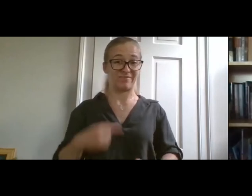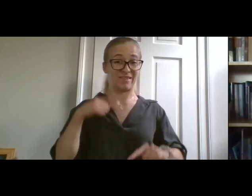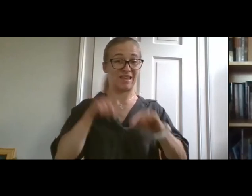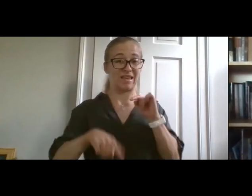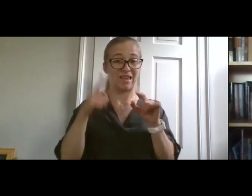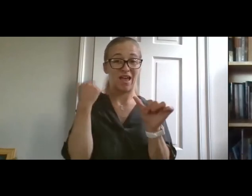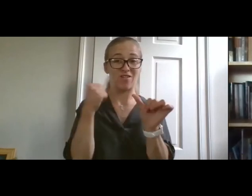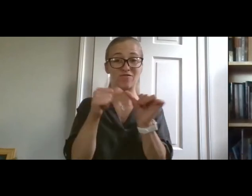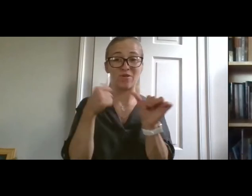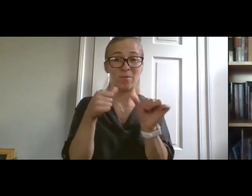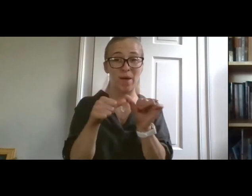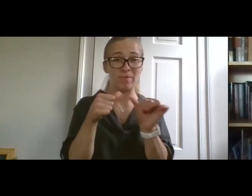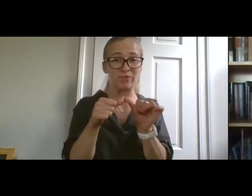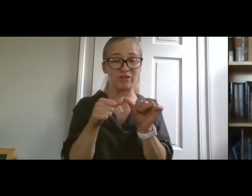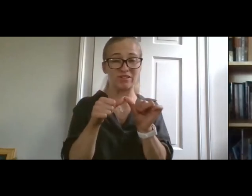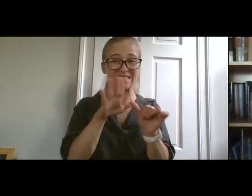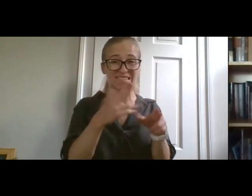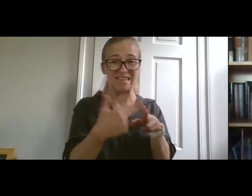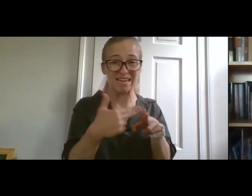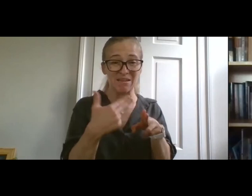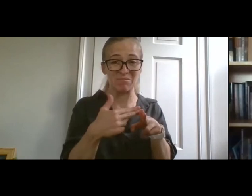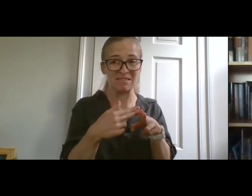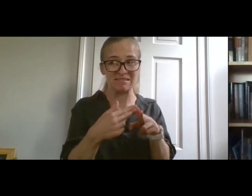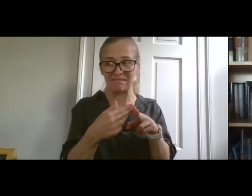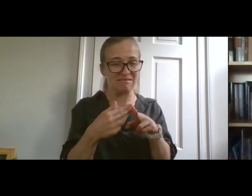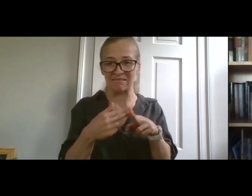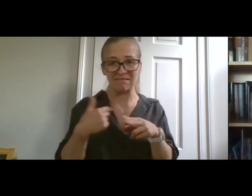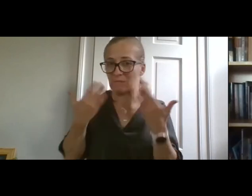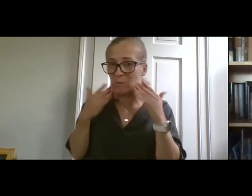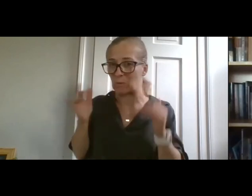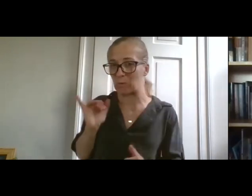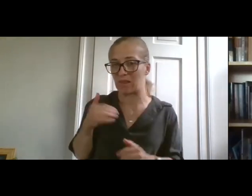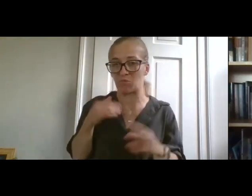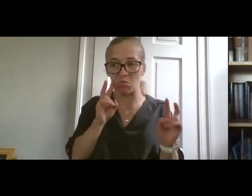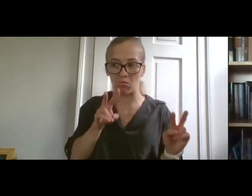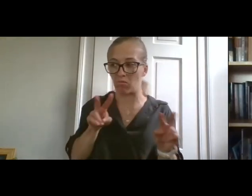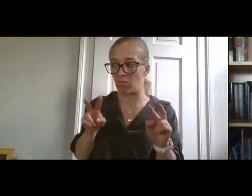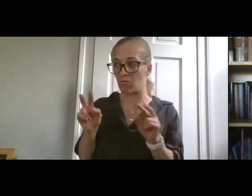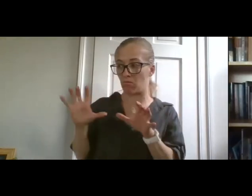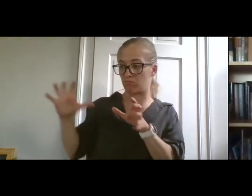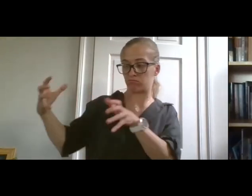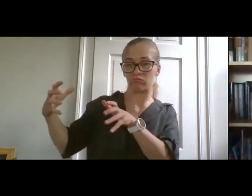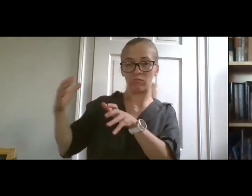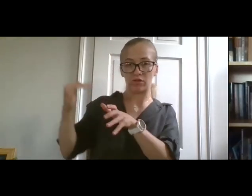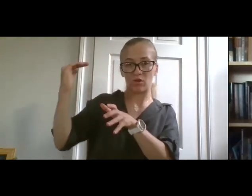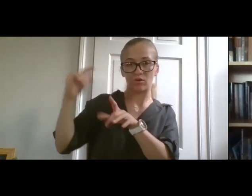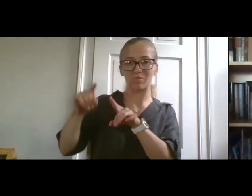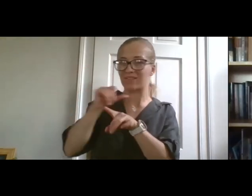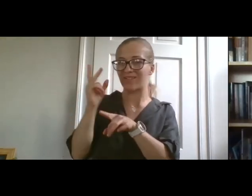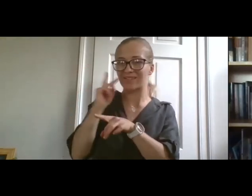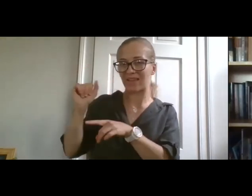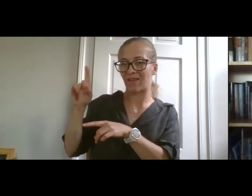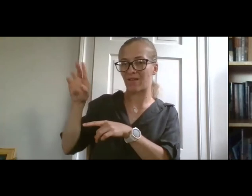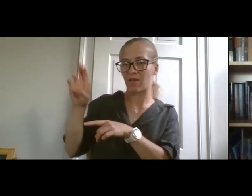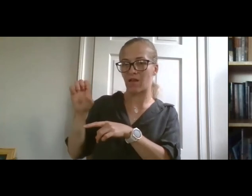his name, I murmured to Gustavo. He drew near and said he wasn't sure either. I looked around at the growing gathering of adults, but didn't see Andres and Nora, who had been